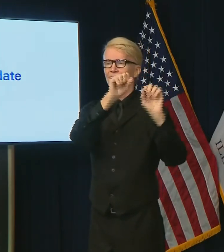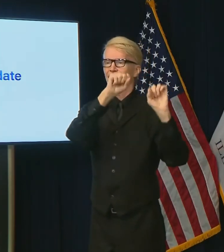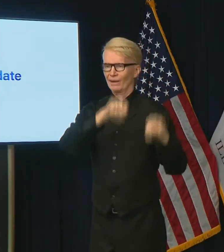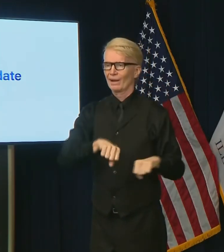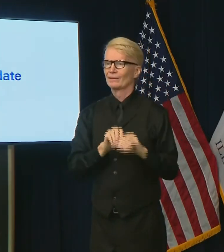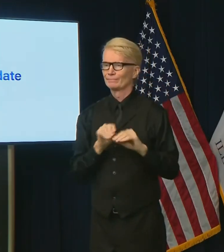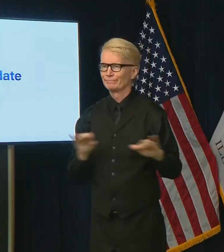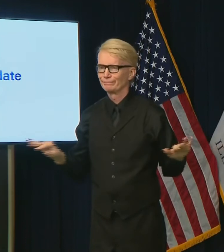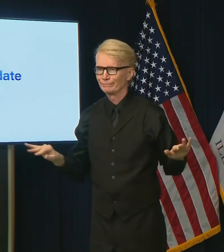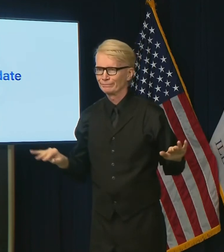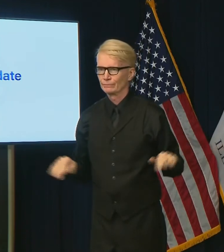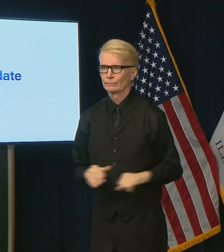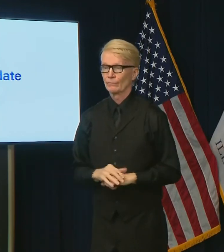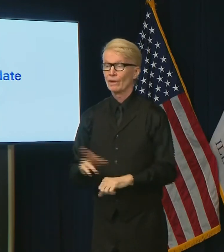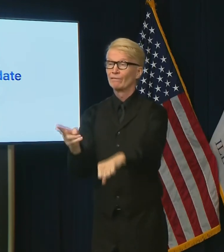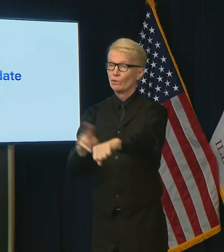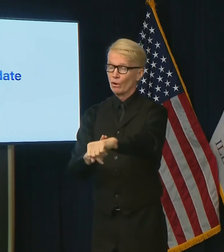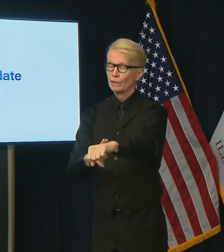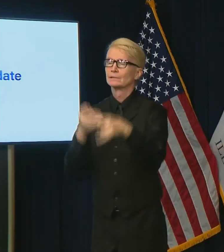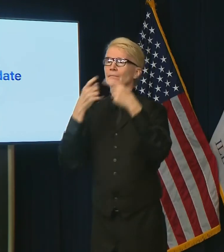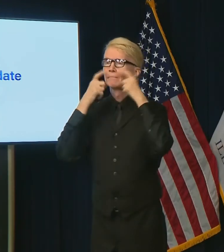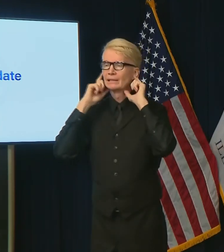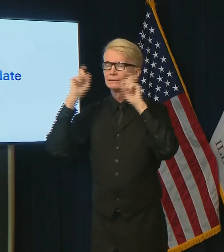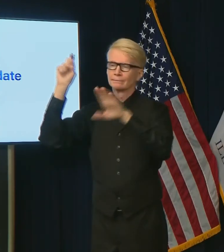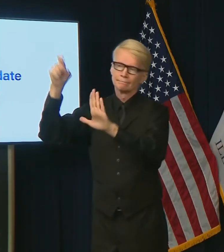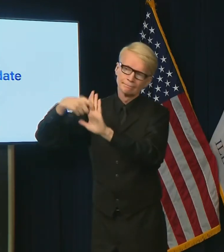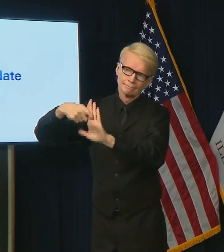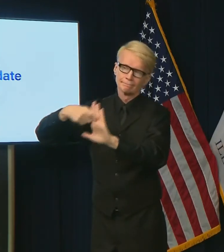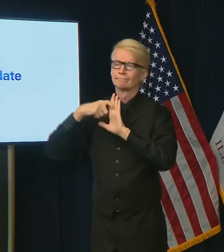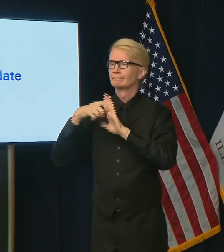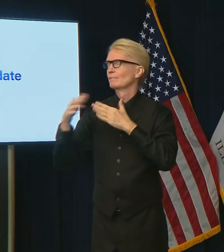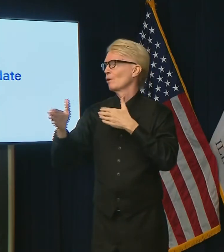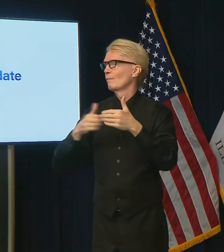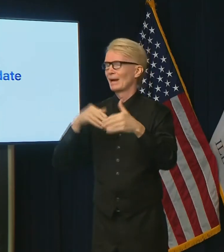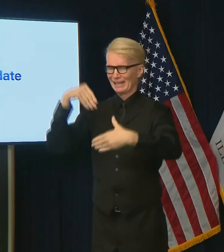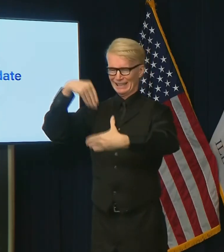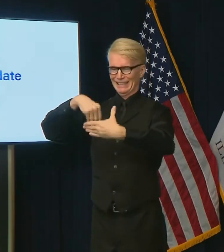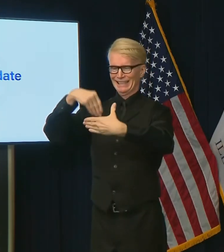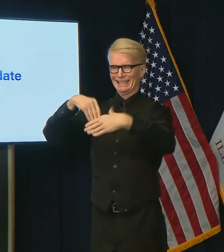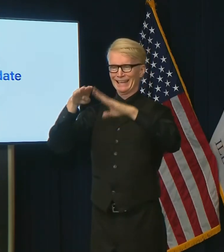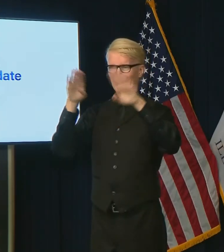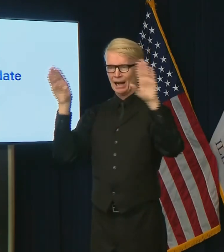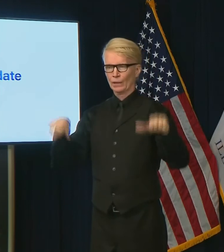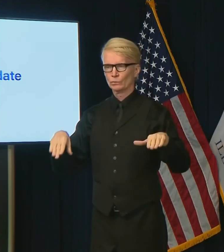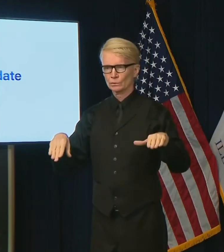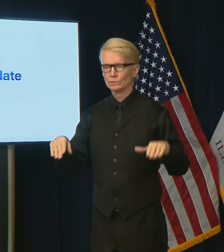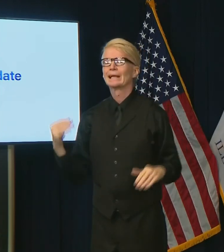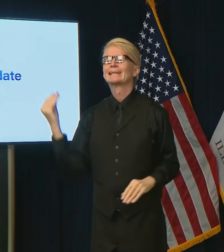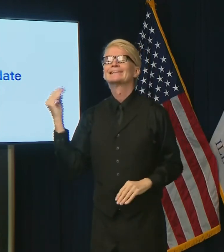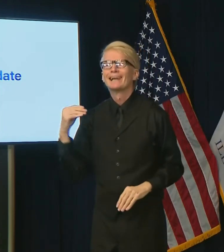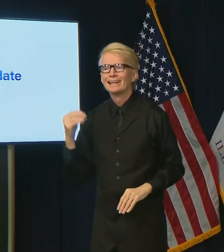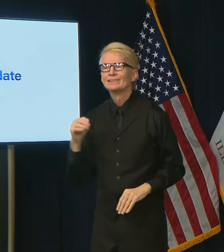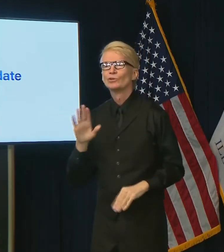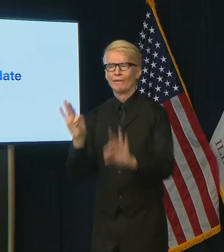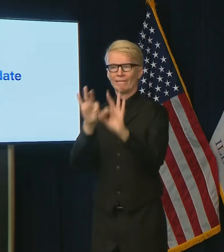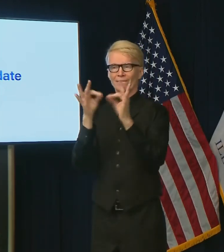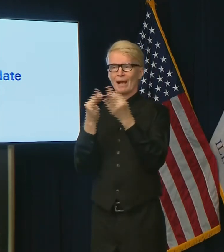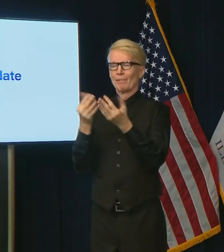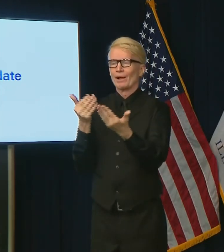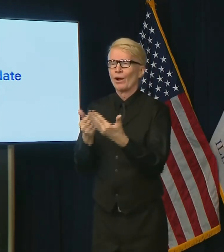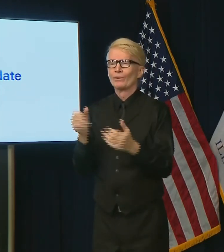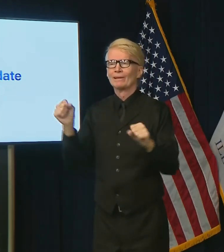Of course, you have to wear a mask, even if it's indoors. Yes, they're your family. Yes, you